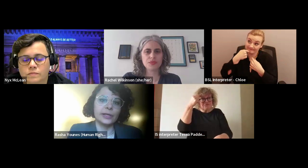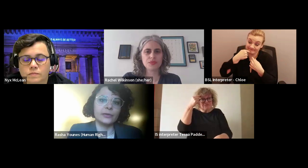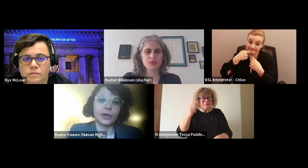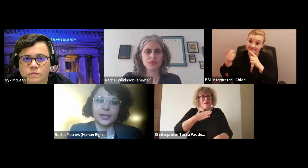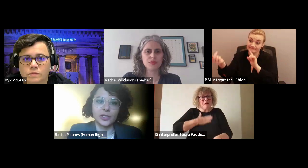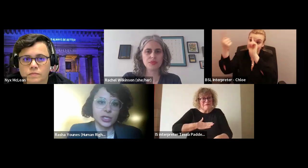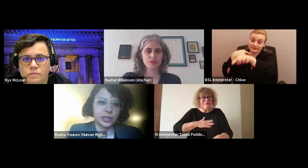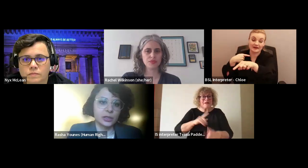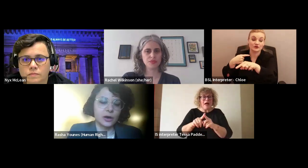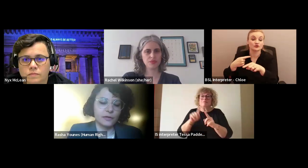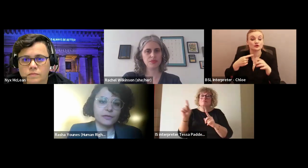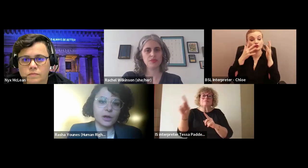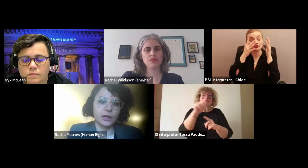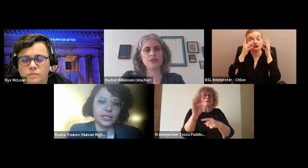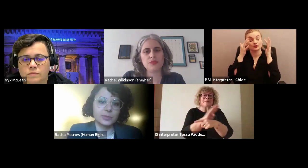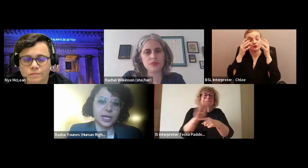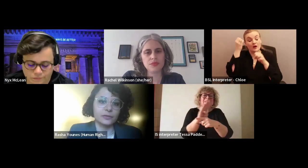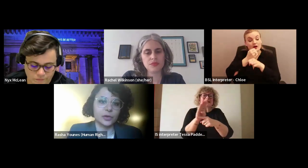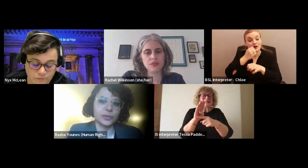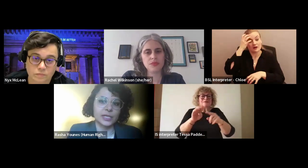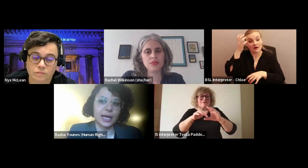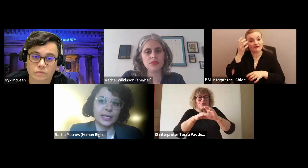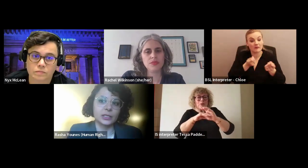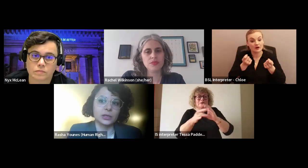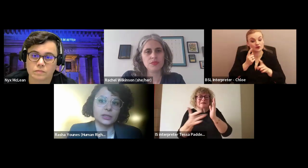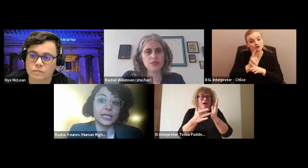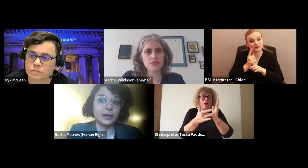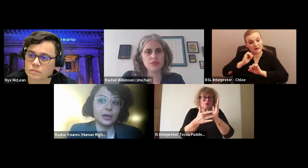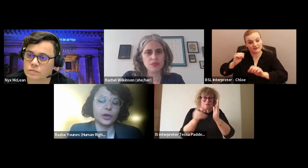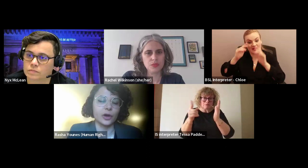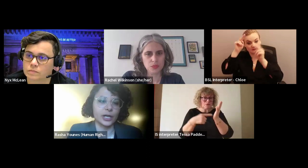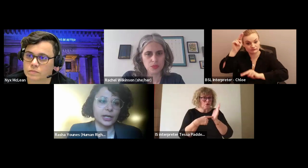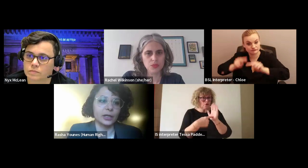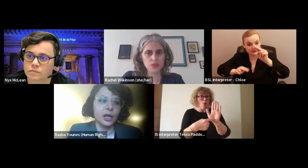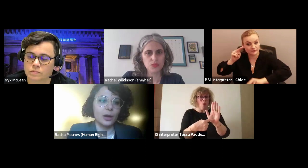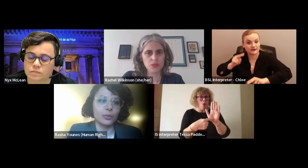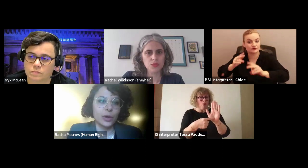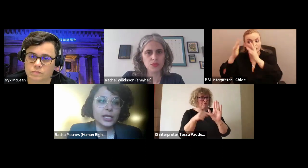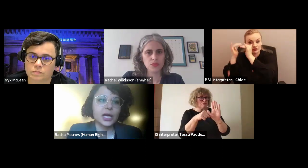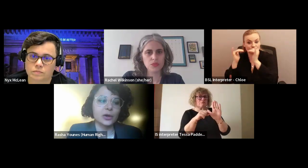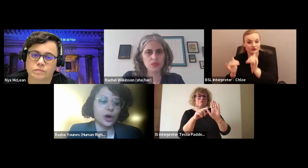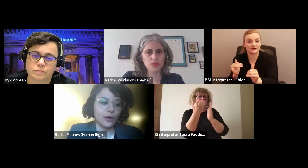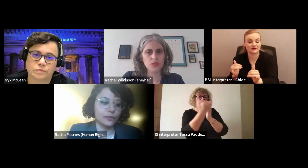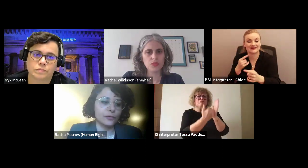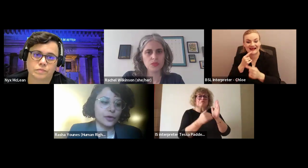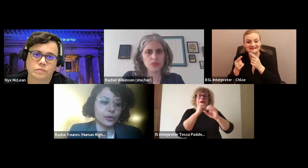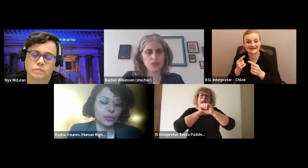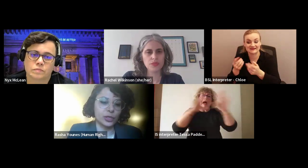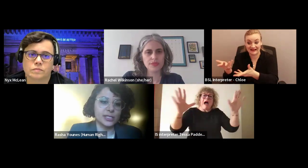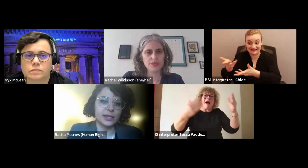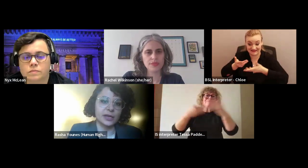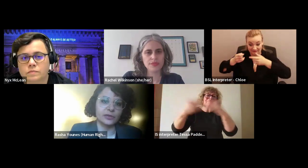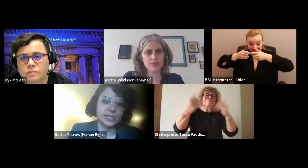government on regulation of these platforms, and data regarding a breakdown of